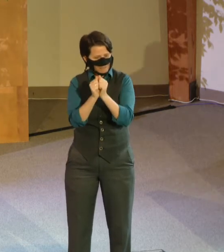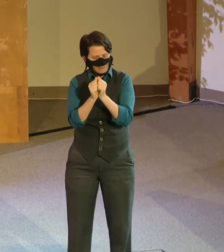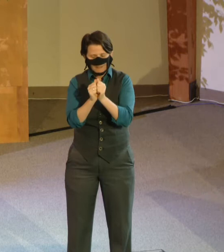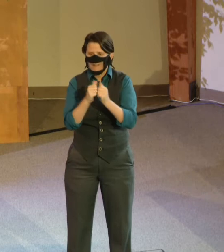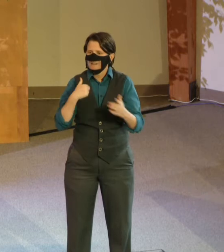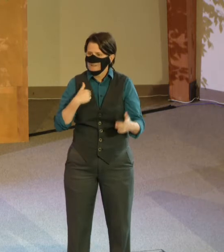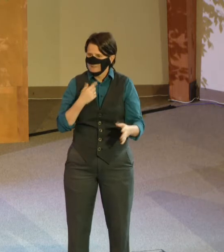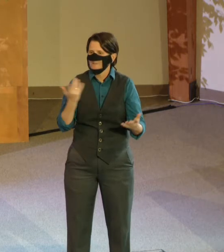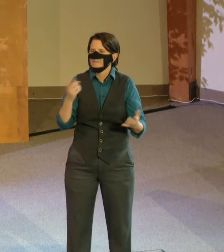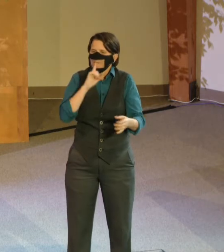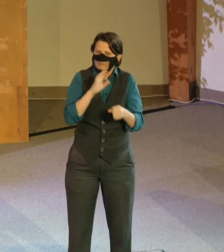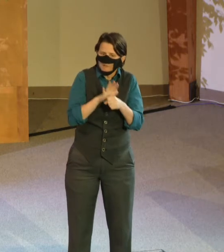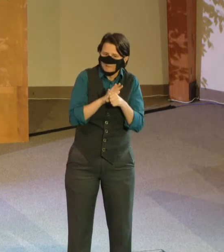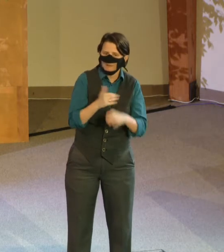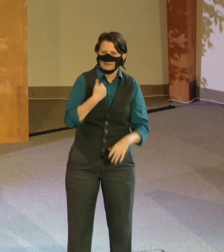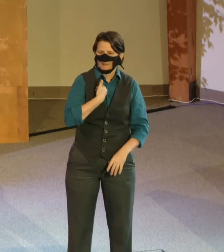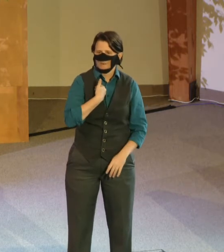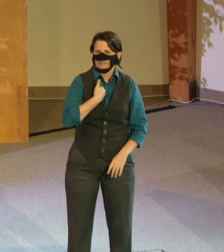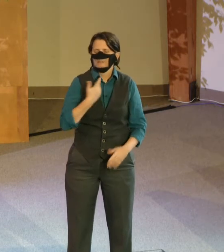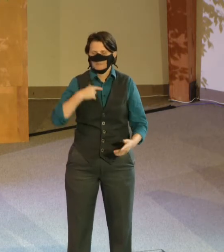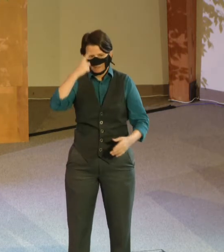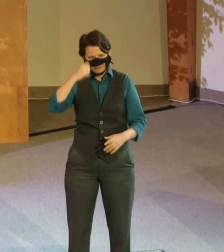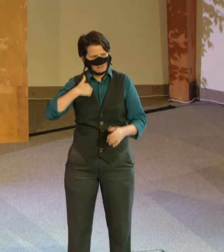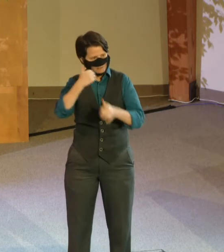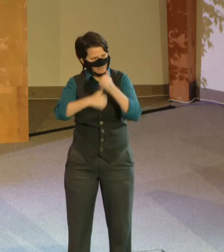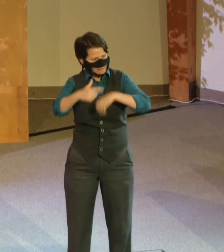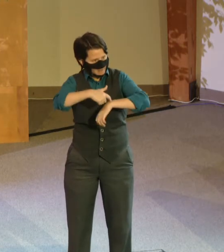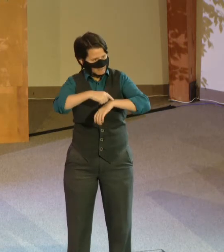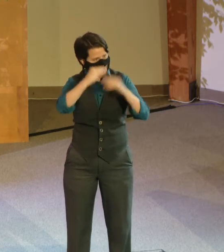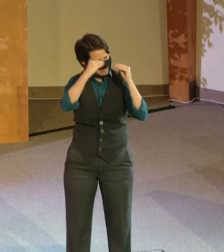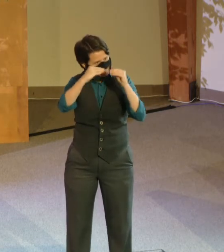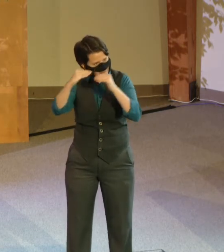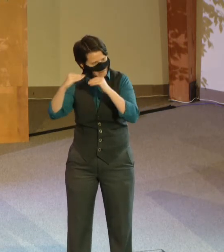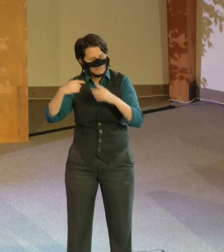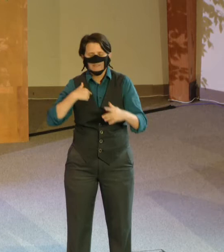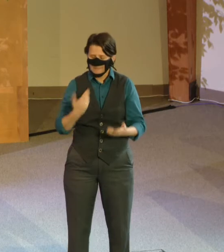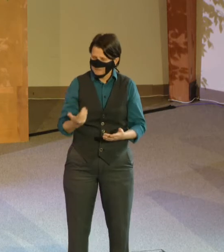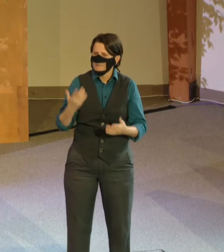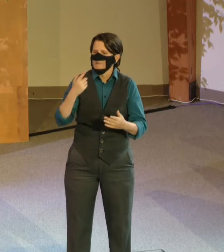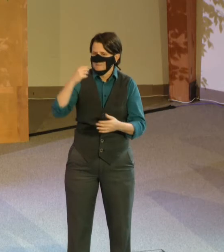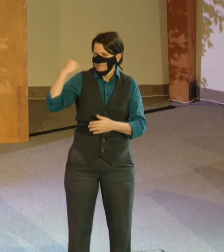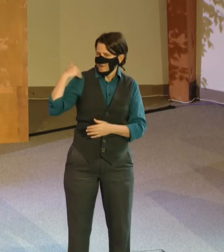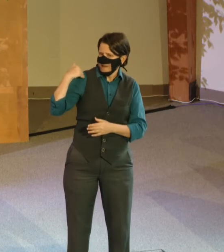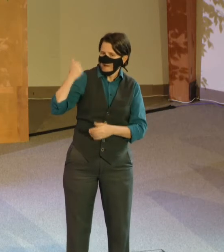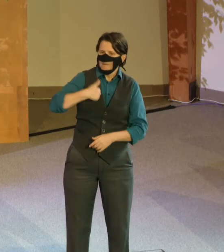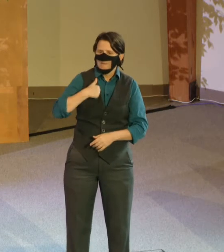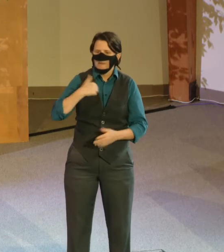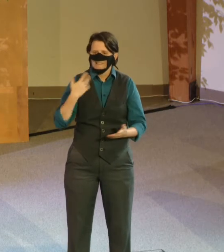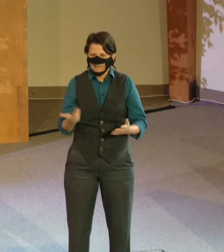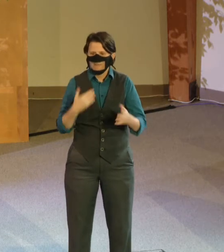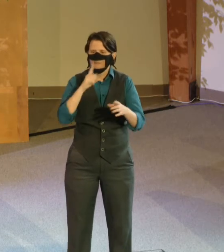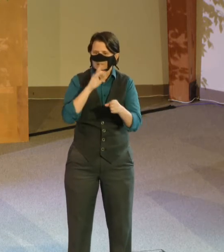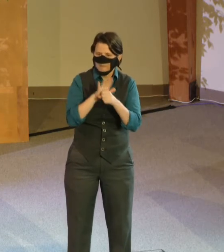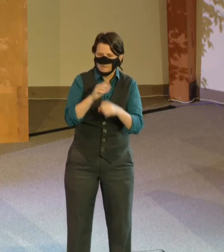time I go through the PATH class, it's a reminder for me to recommit my love and my time and my talents and my treasures